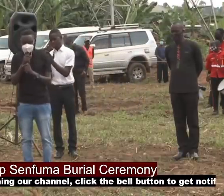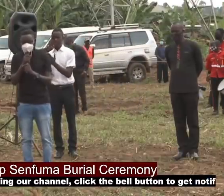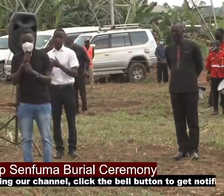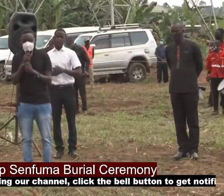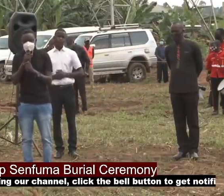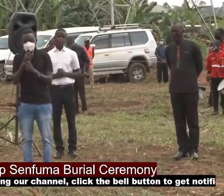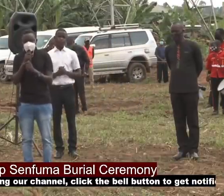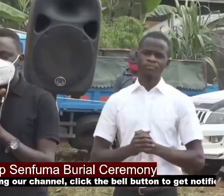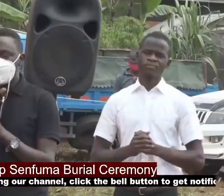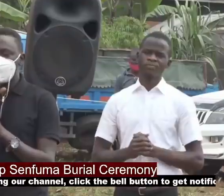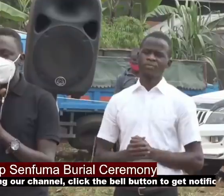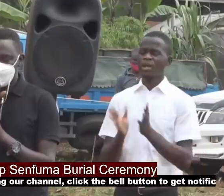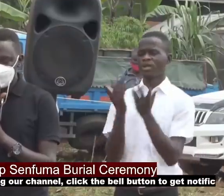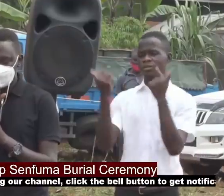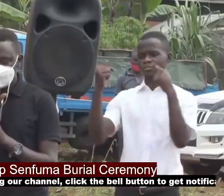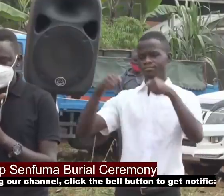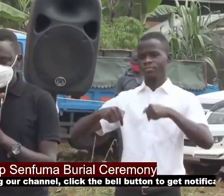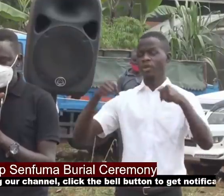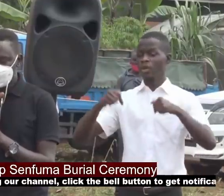minister.